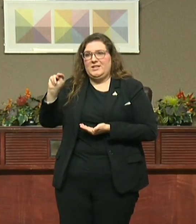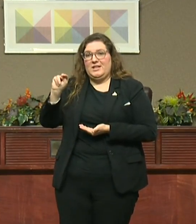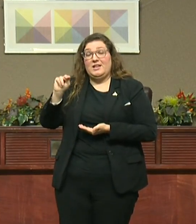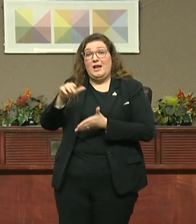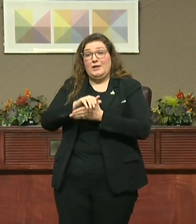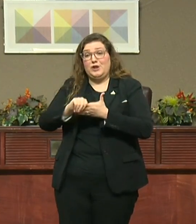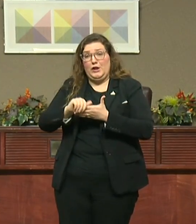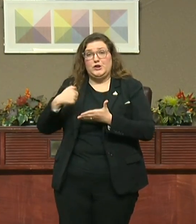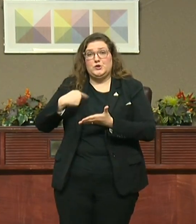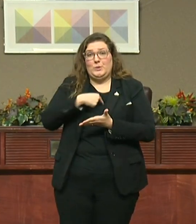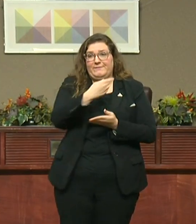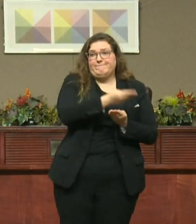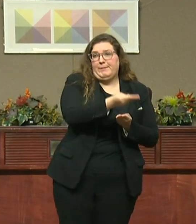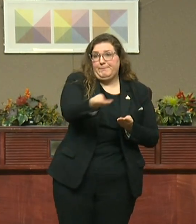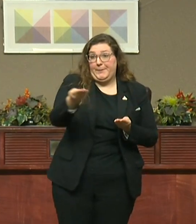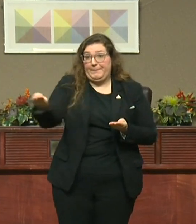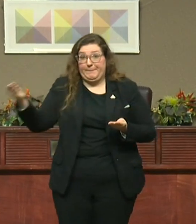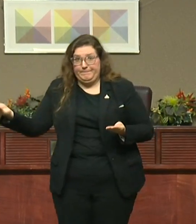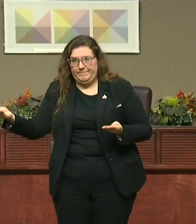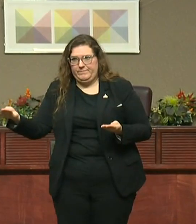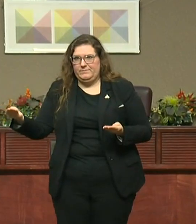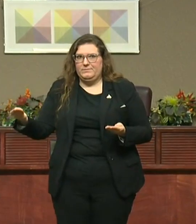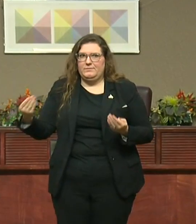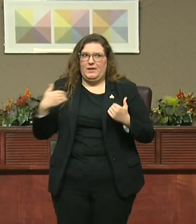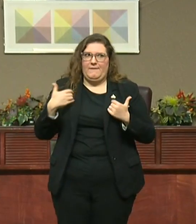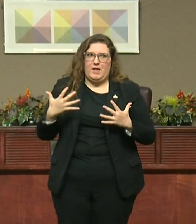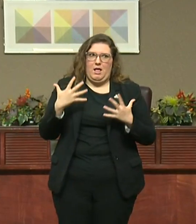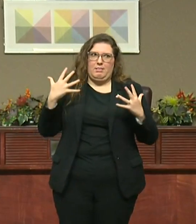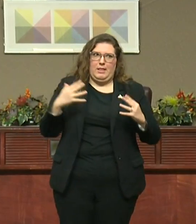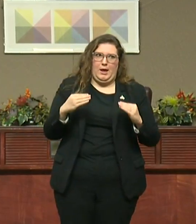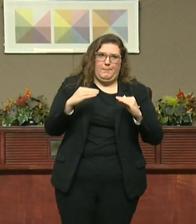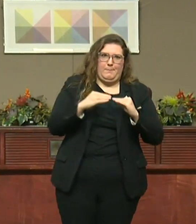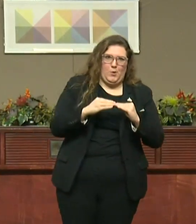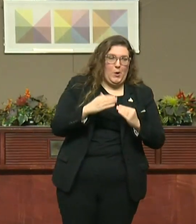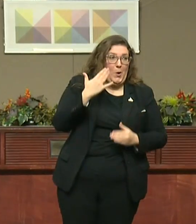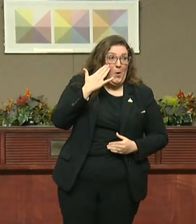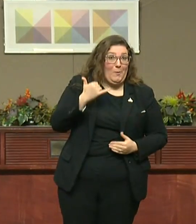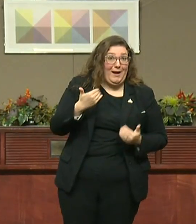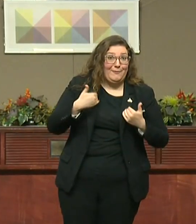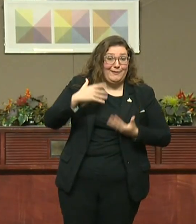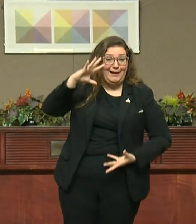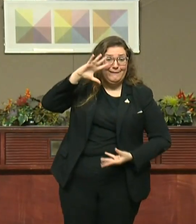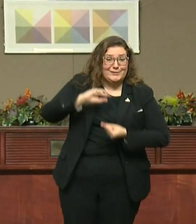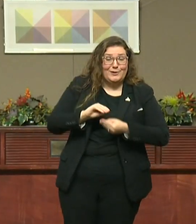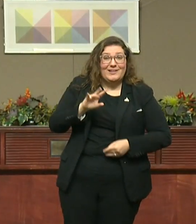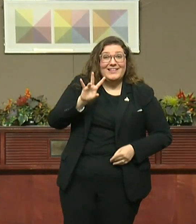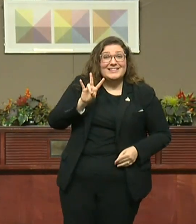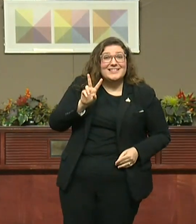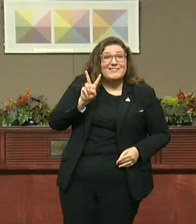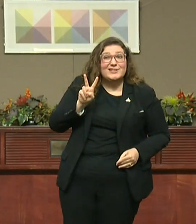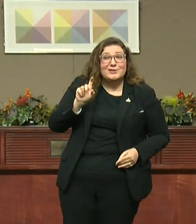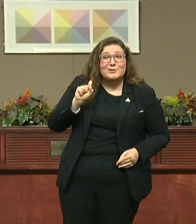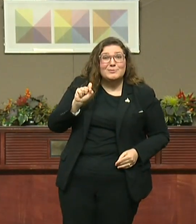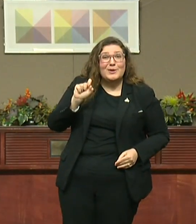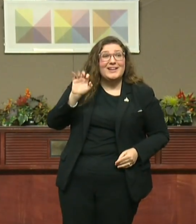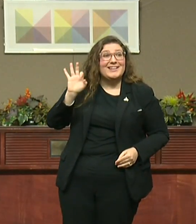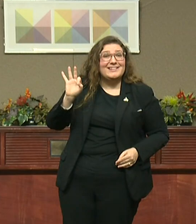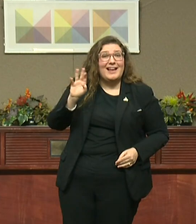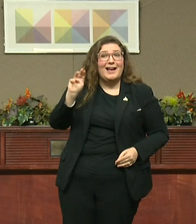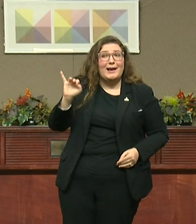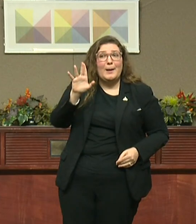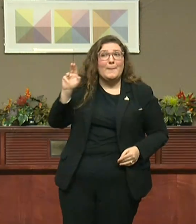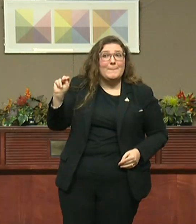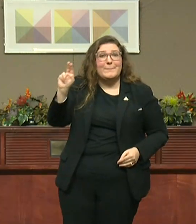to go. Fortunately, we have $72.9 million that ultimately we want to get in the hands of families